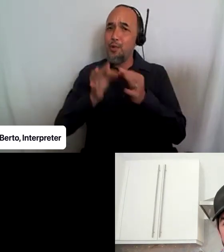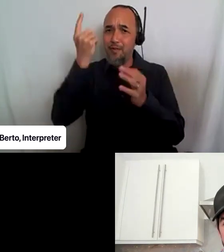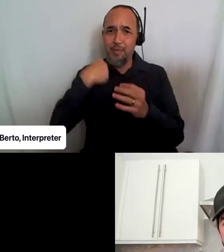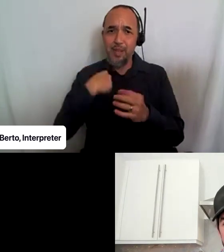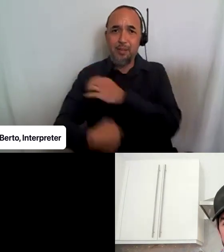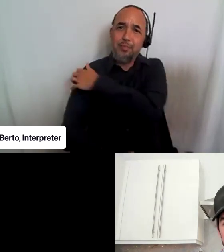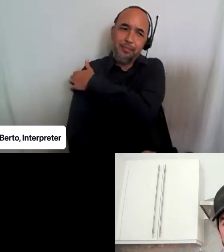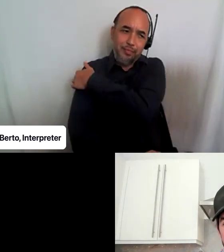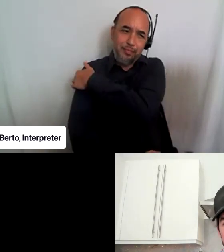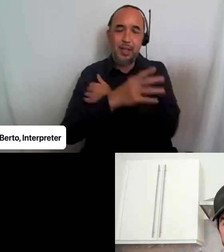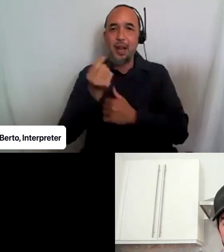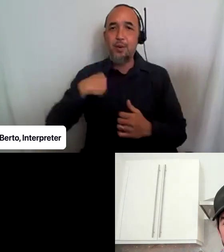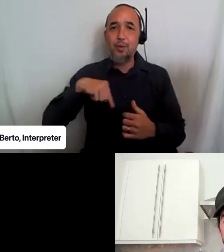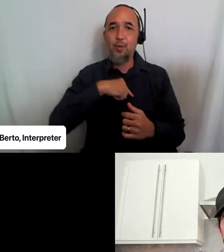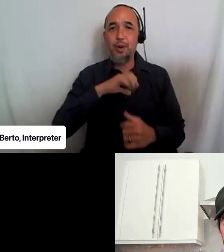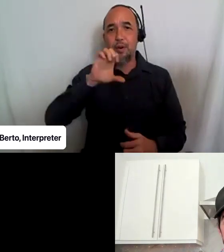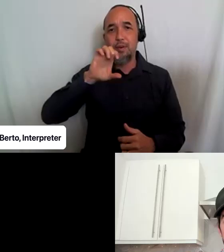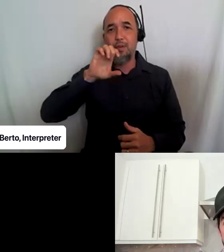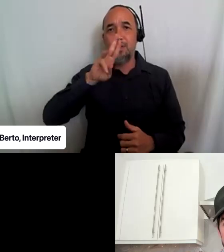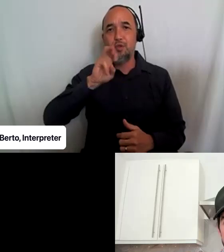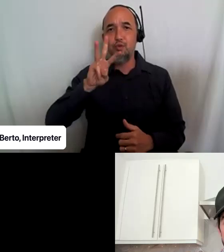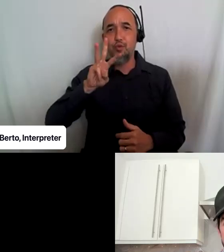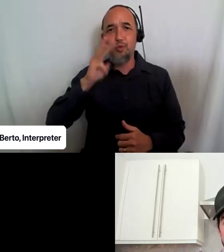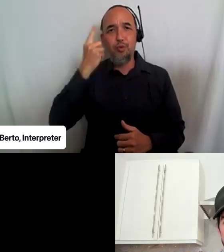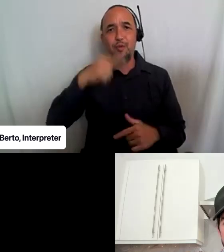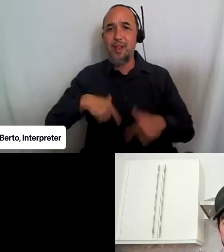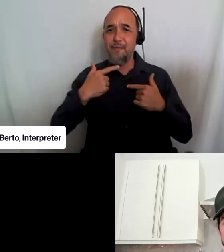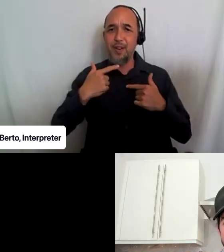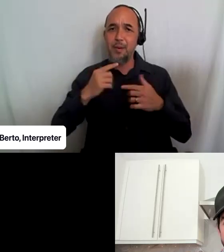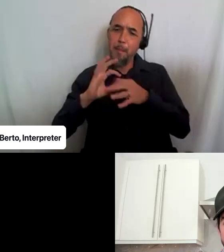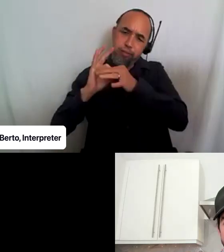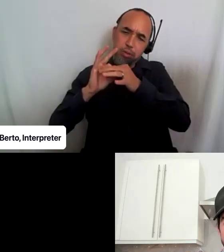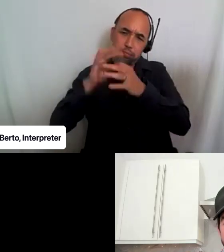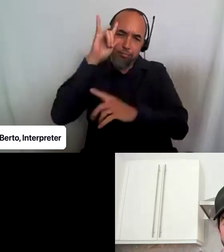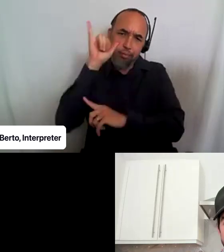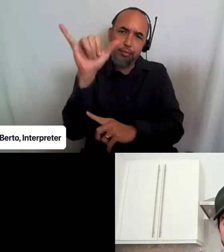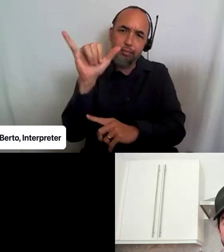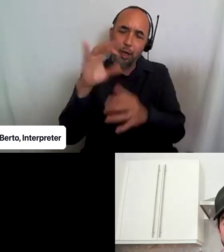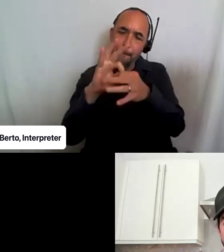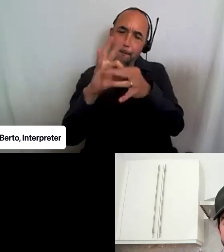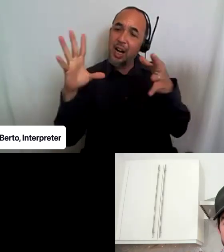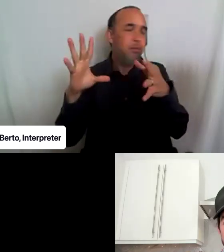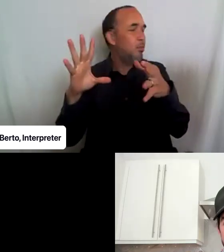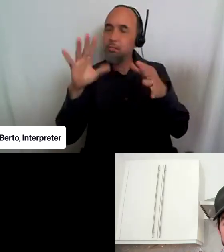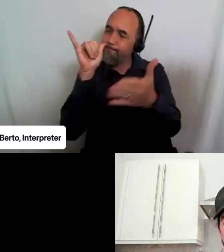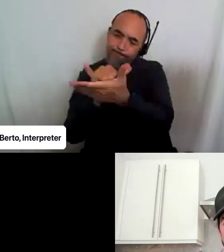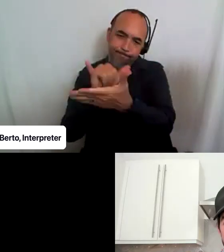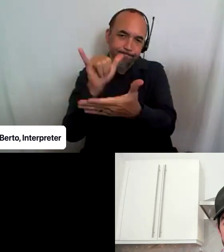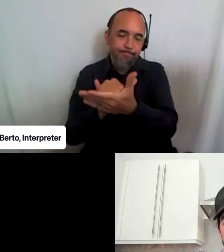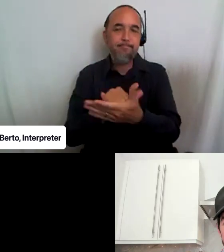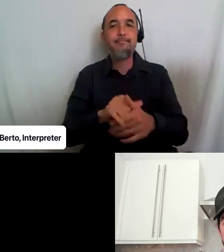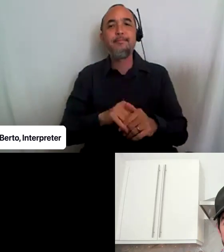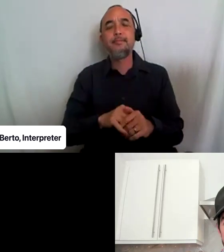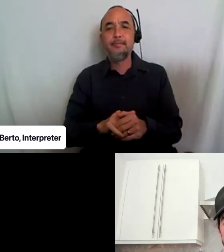Like I say, we are bonded for eternity. Nothing can take our bond away. All right. It goes both ways. You and I